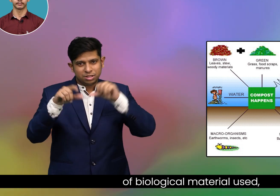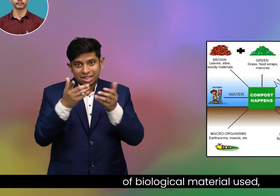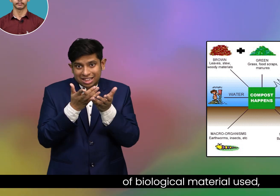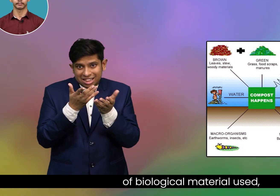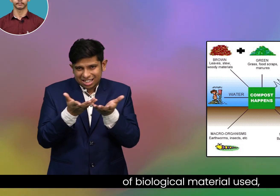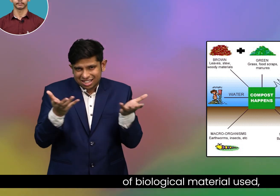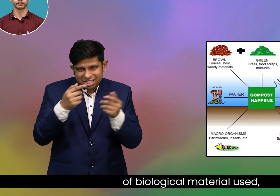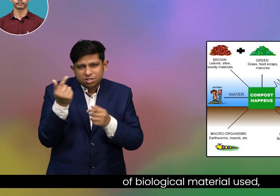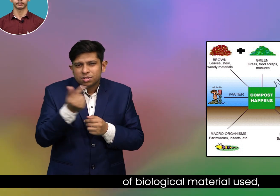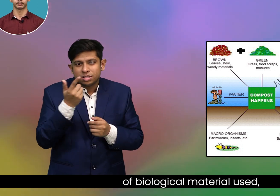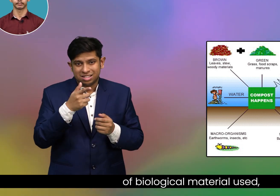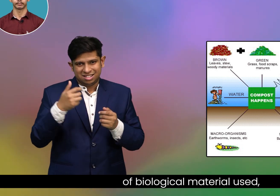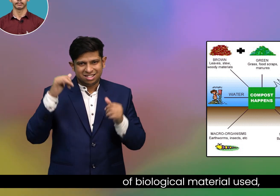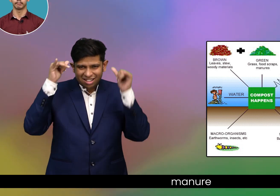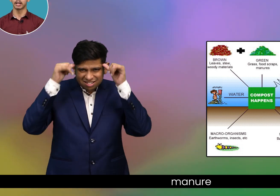used,